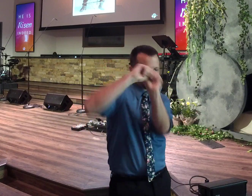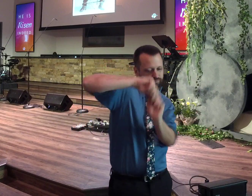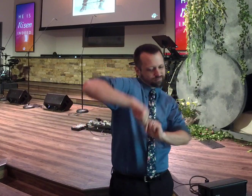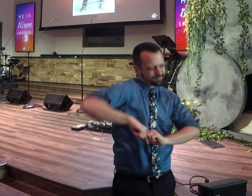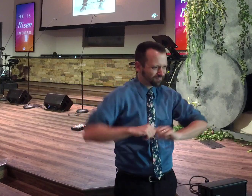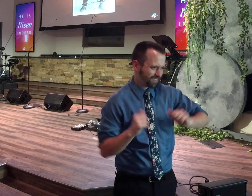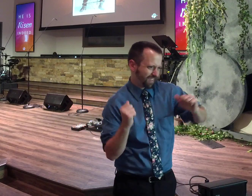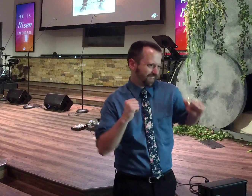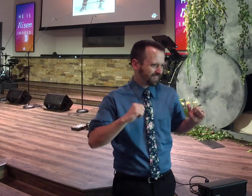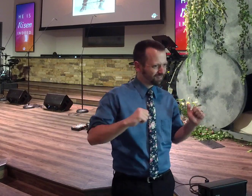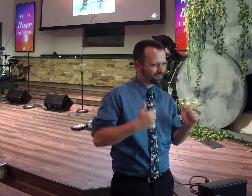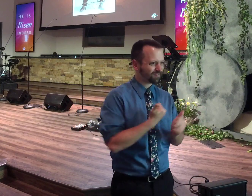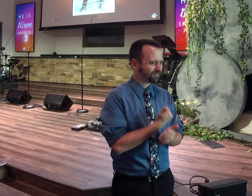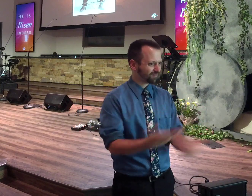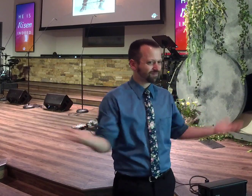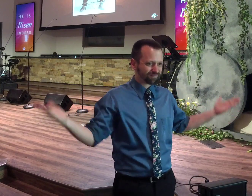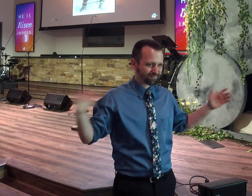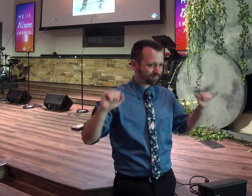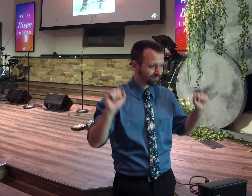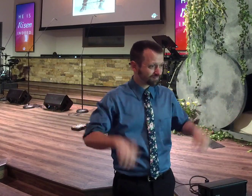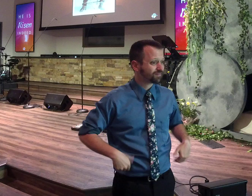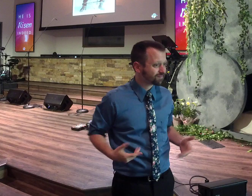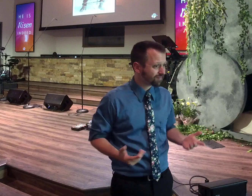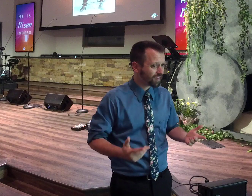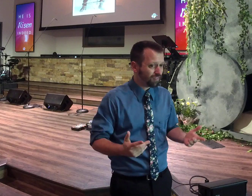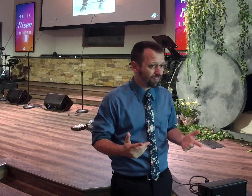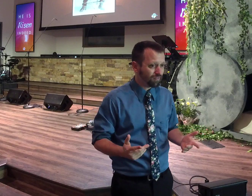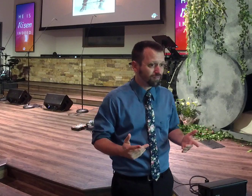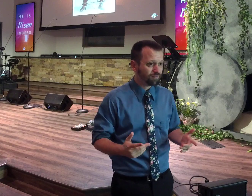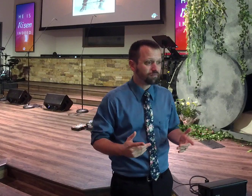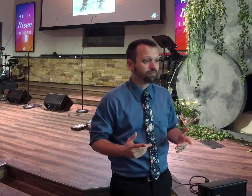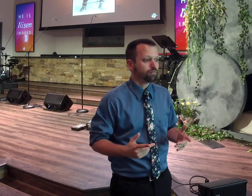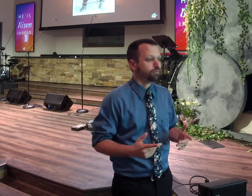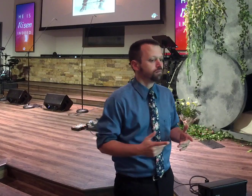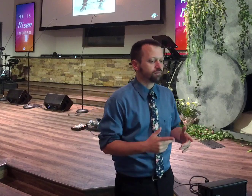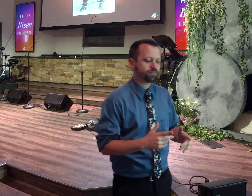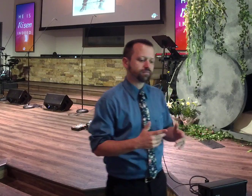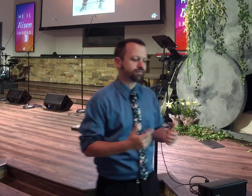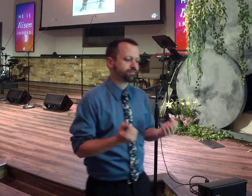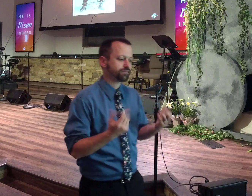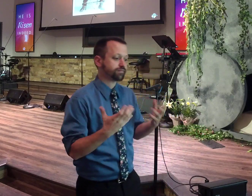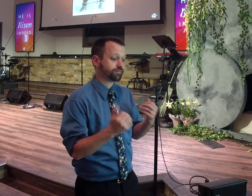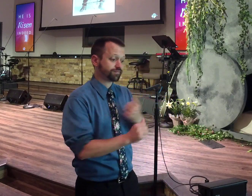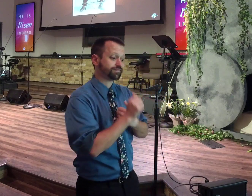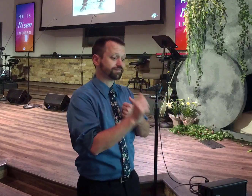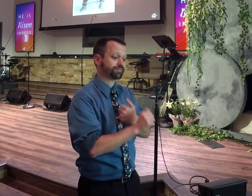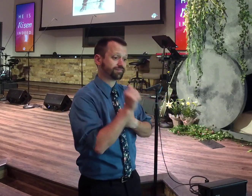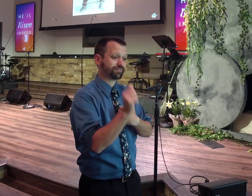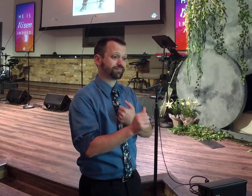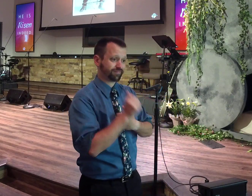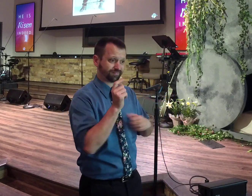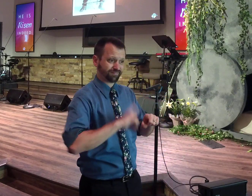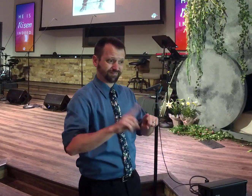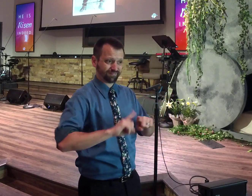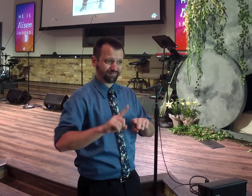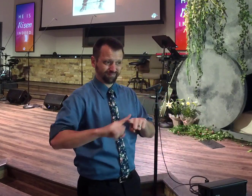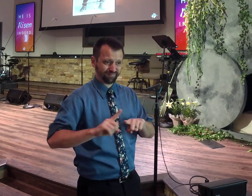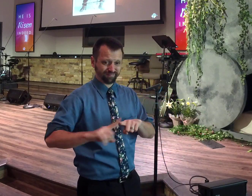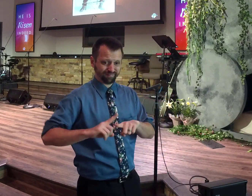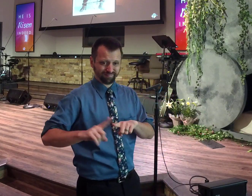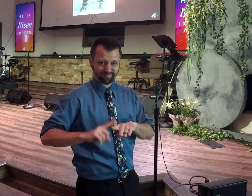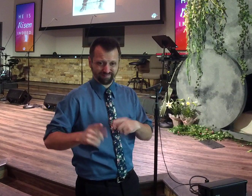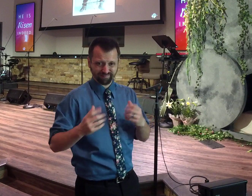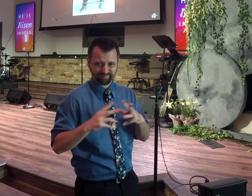his way out of anything, but he put his life in danger so many other times with these feats that he tried to accomplish